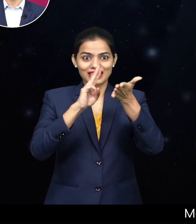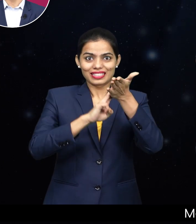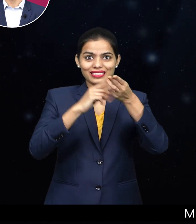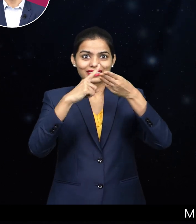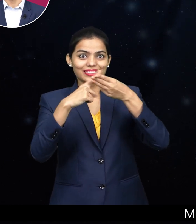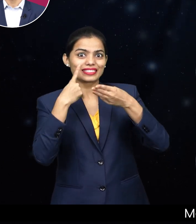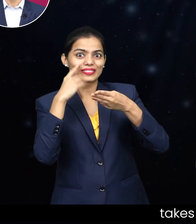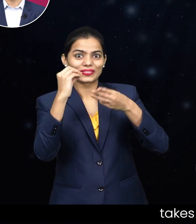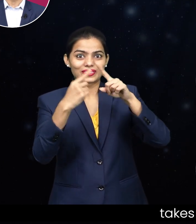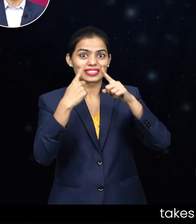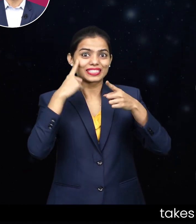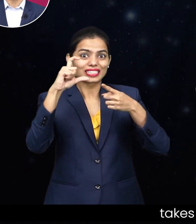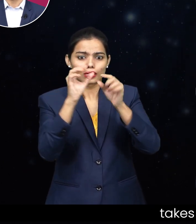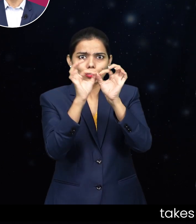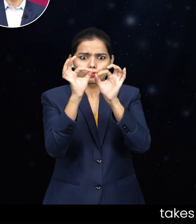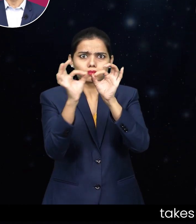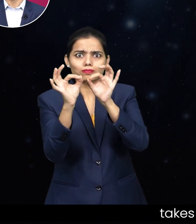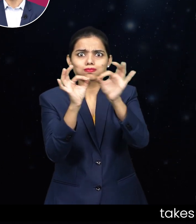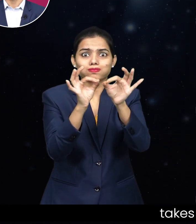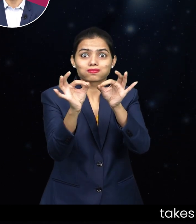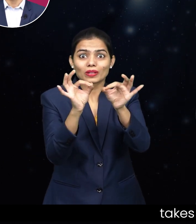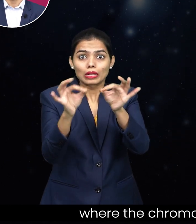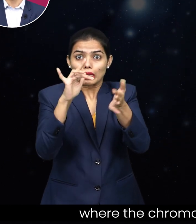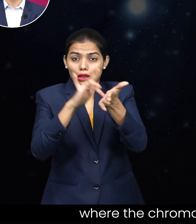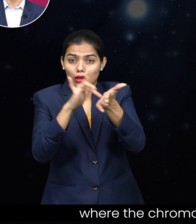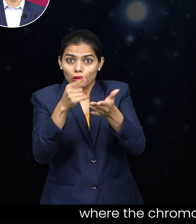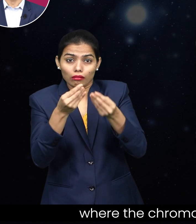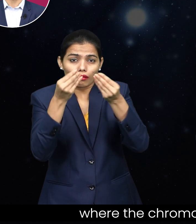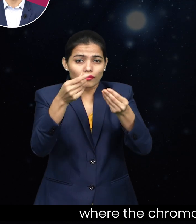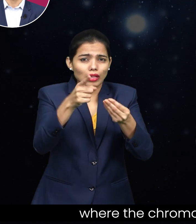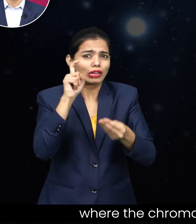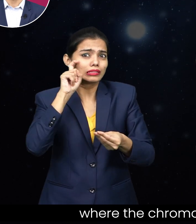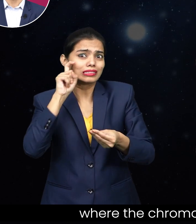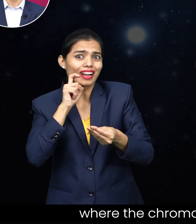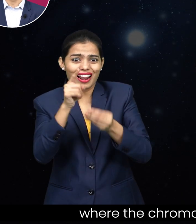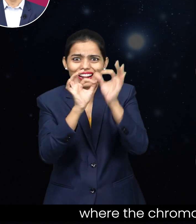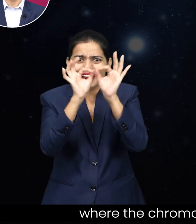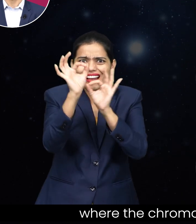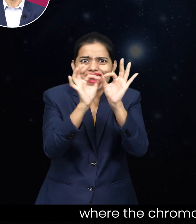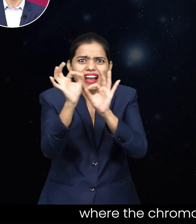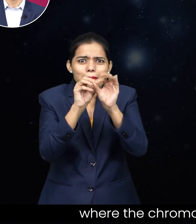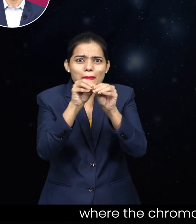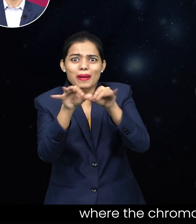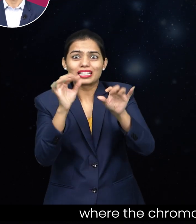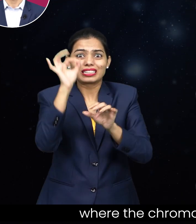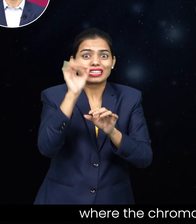Meiotic division takes place in sex cells where the chromosome number becomes half.